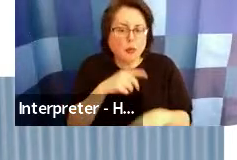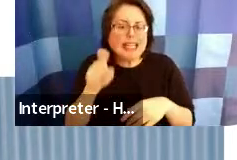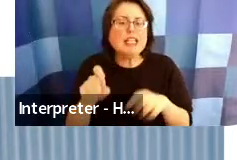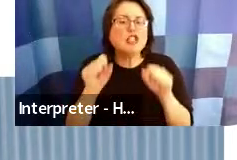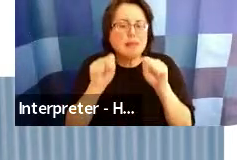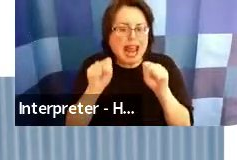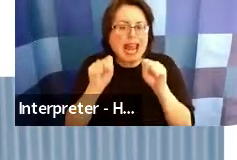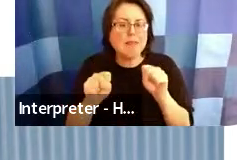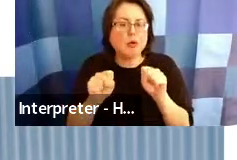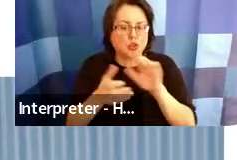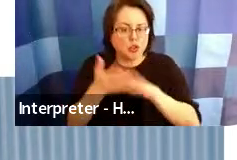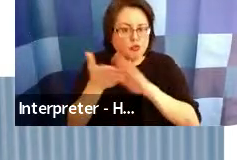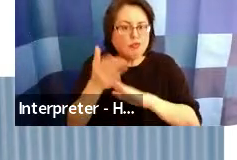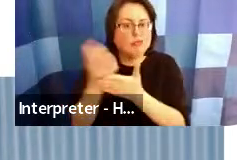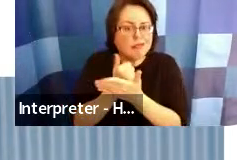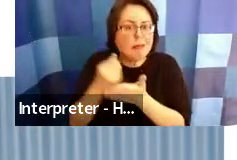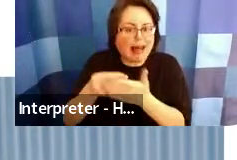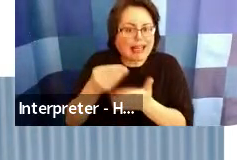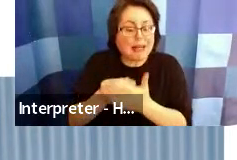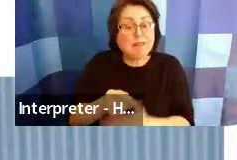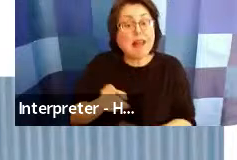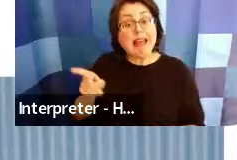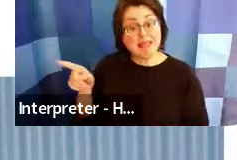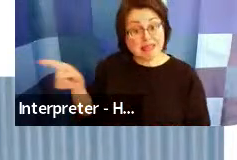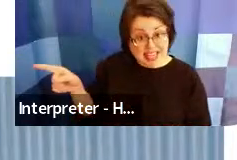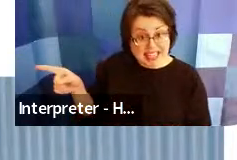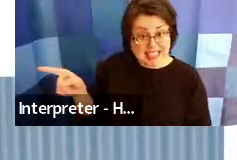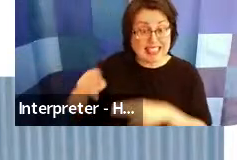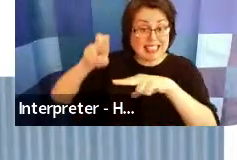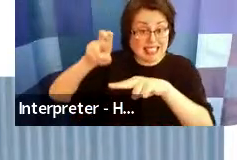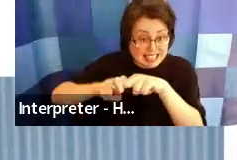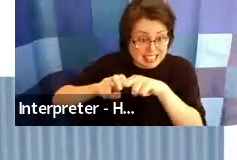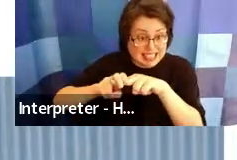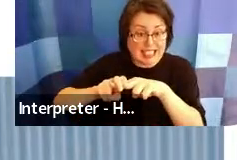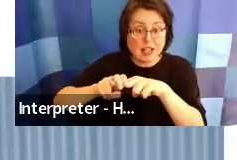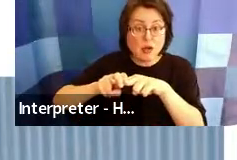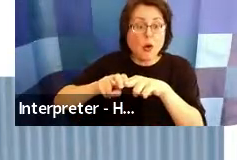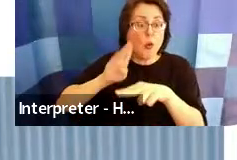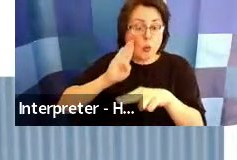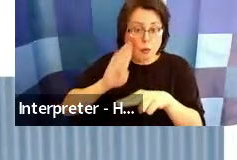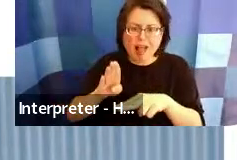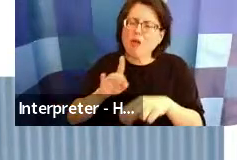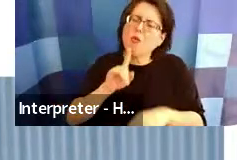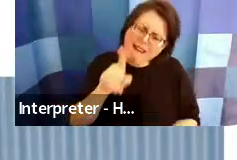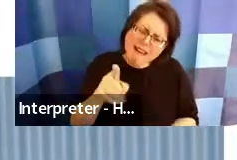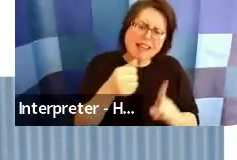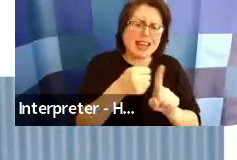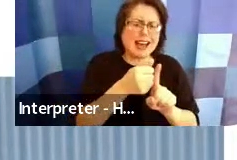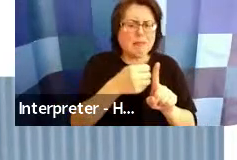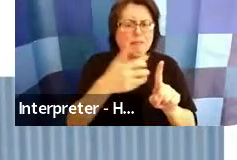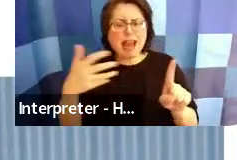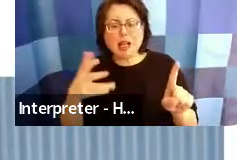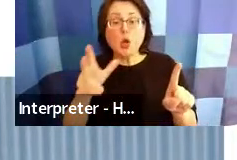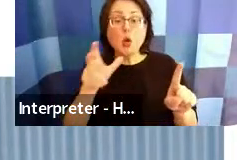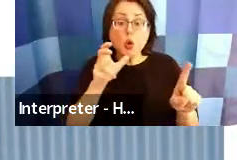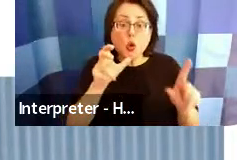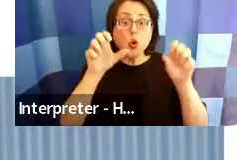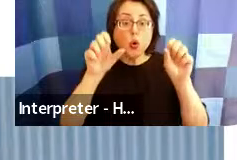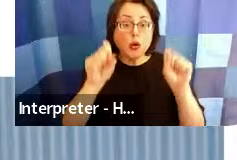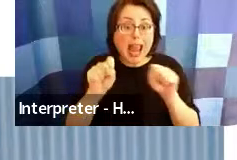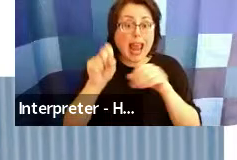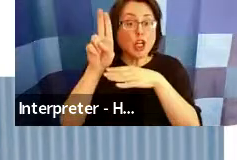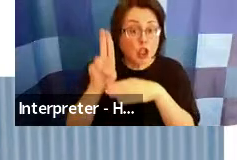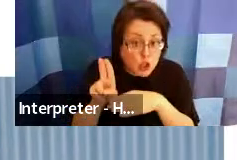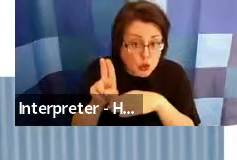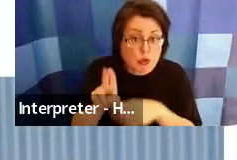is a vehicle type with an added seat that incrementally expands who can use the standing e-scooter